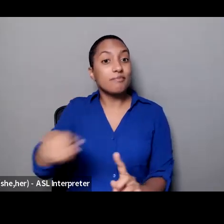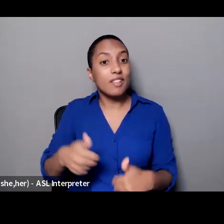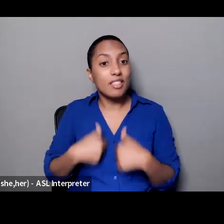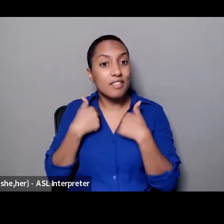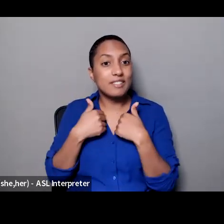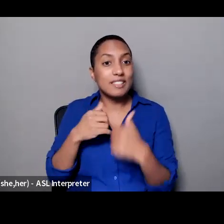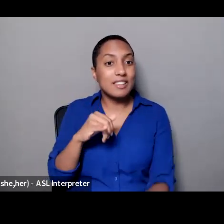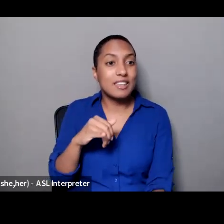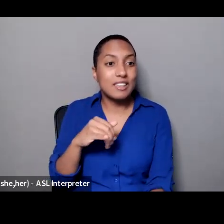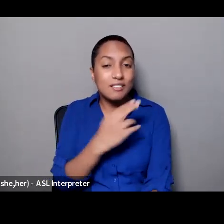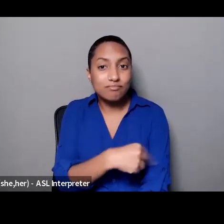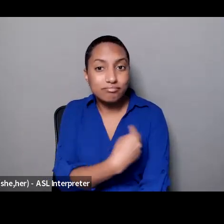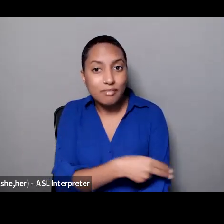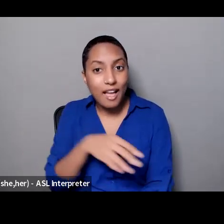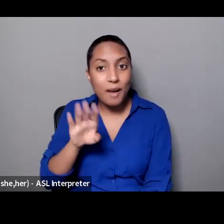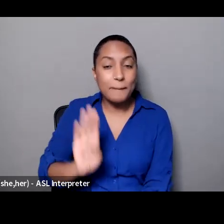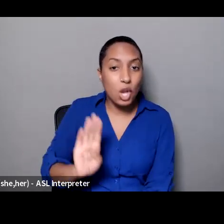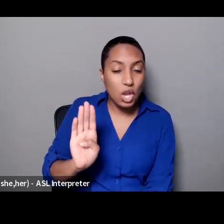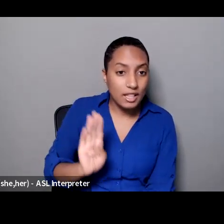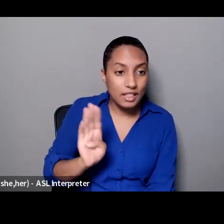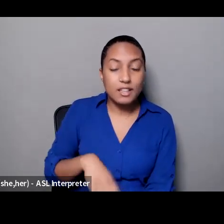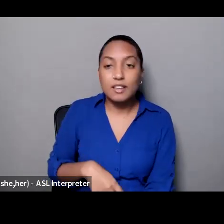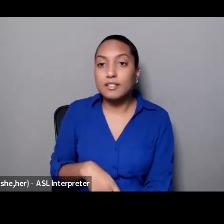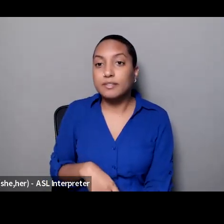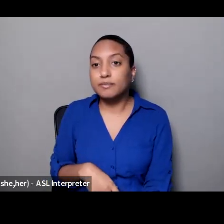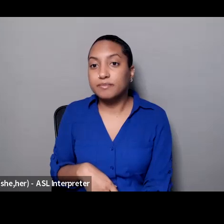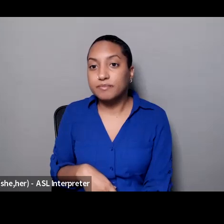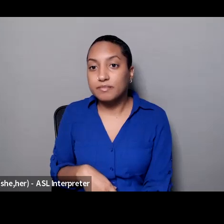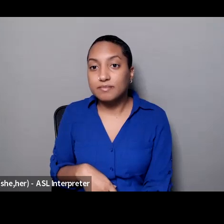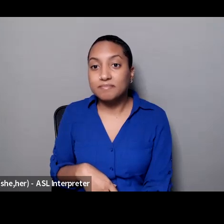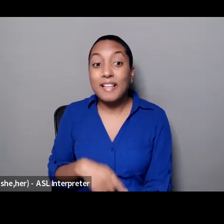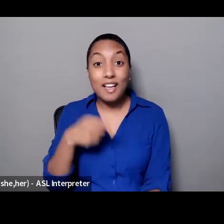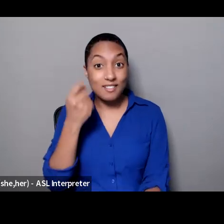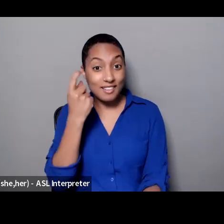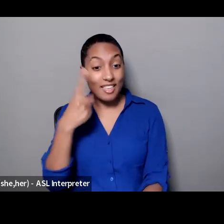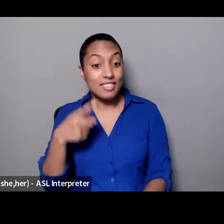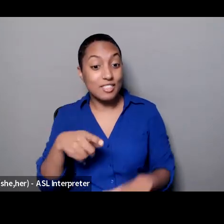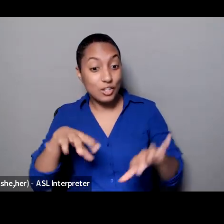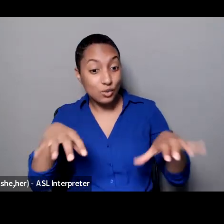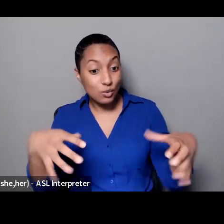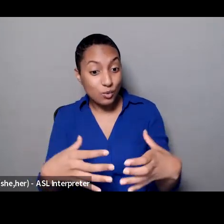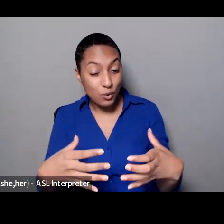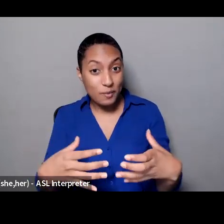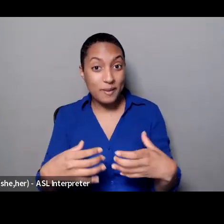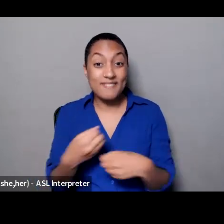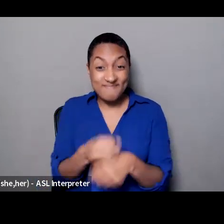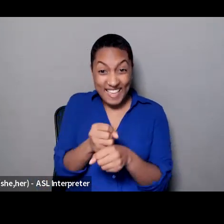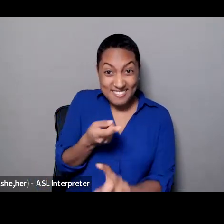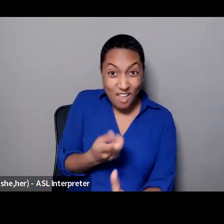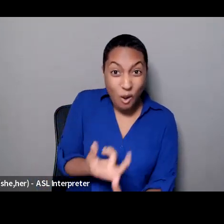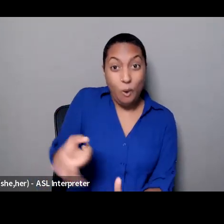pouring wheelchair ramps using their own concrete by the dark of night.